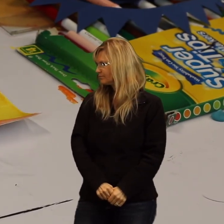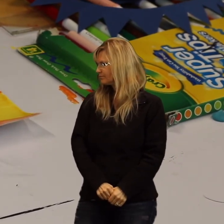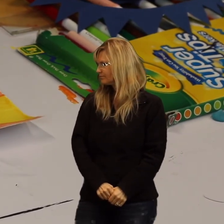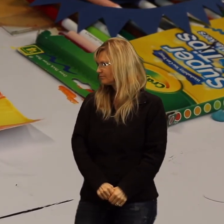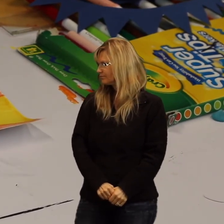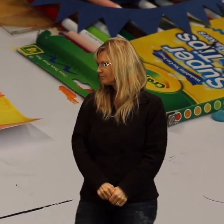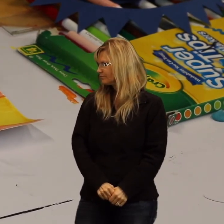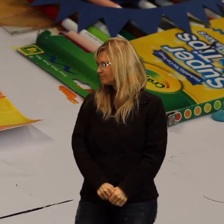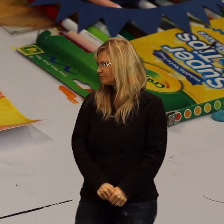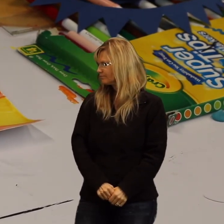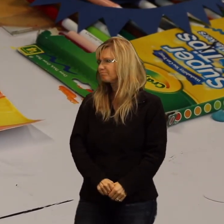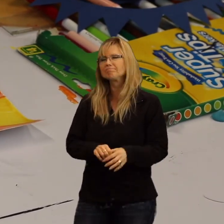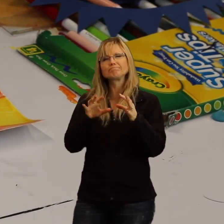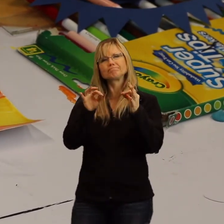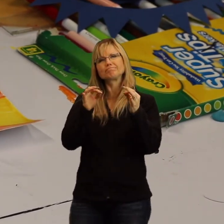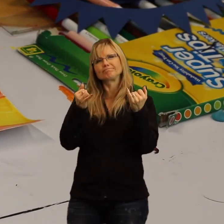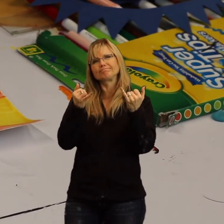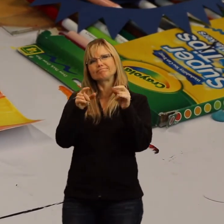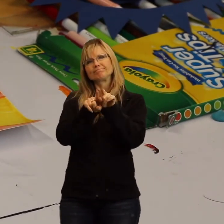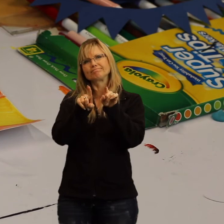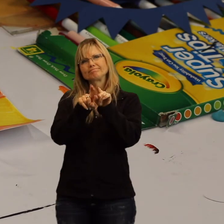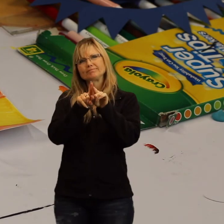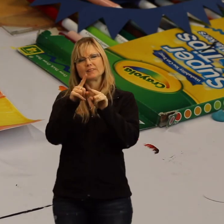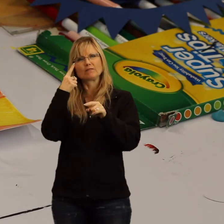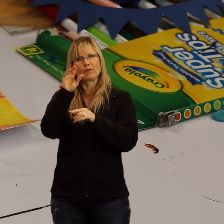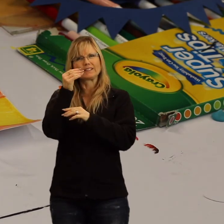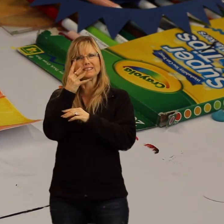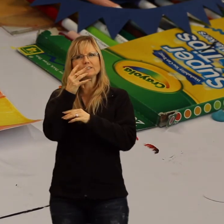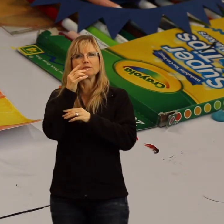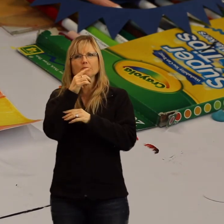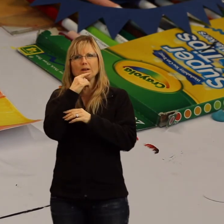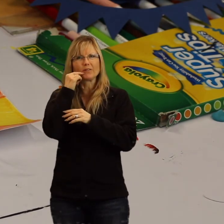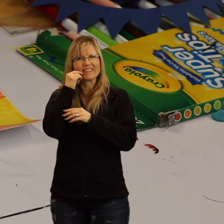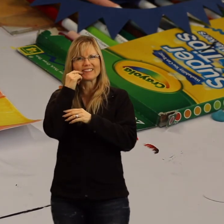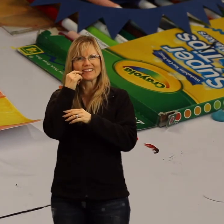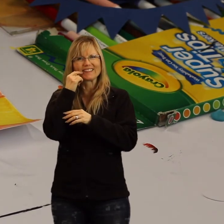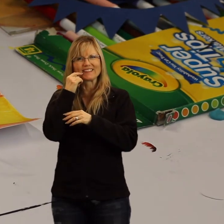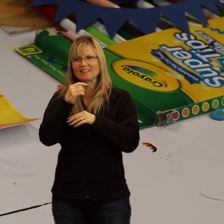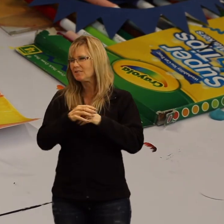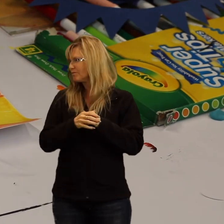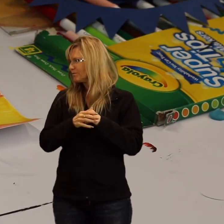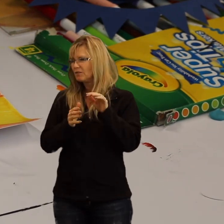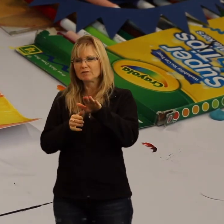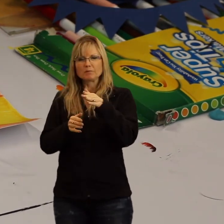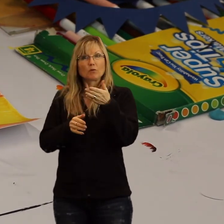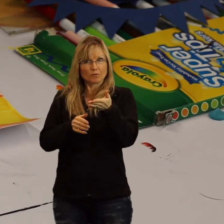Perfect. And now we'll do the same for the sun's mouth. Flip it over.